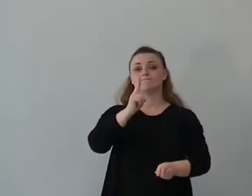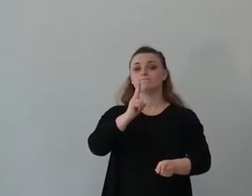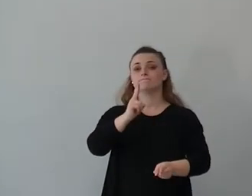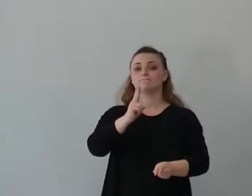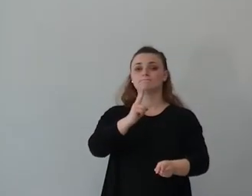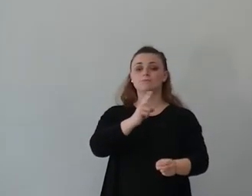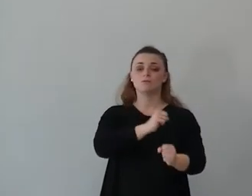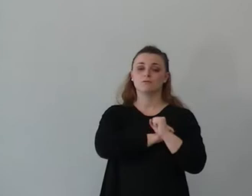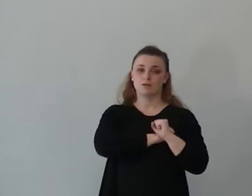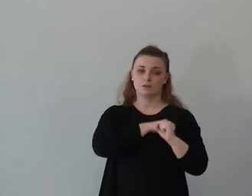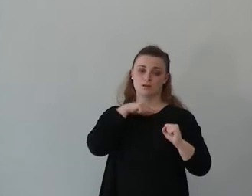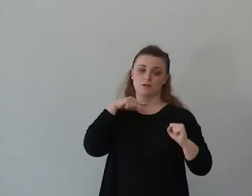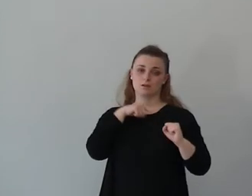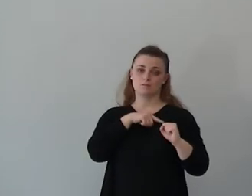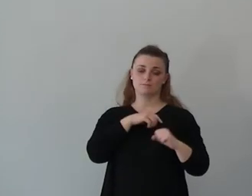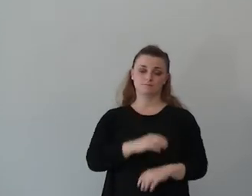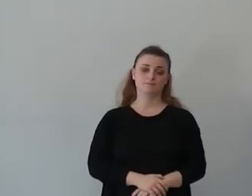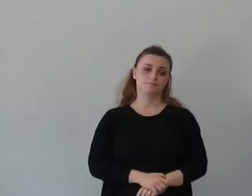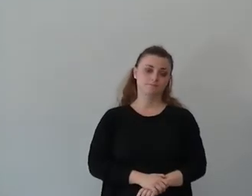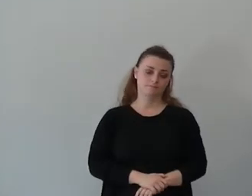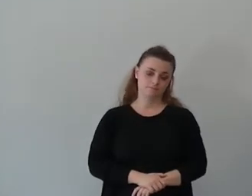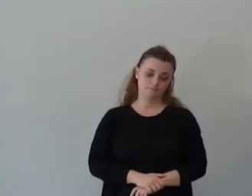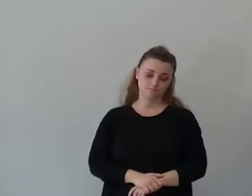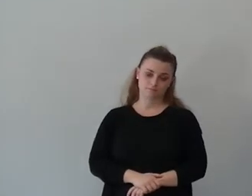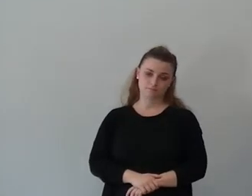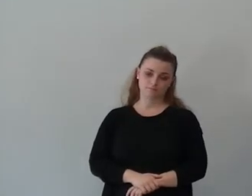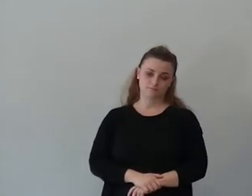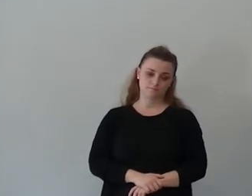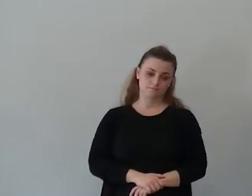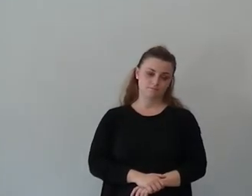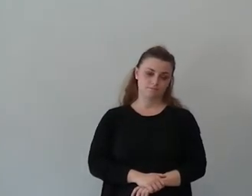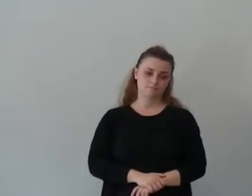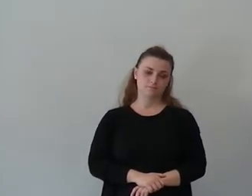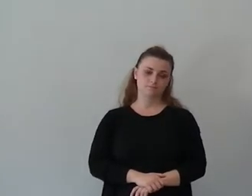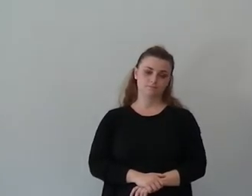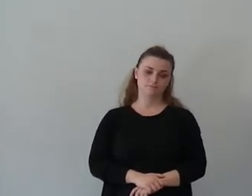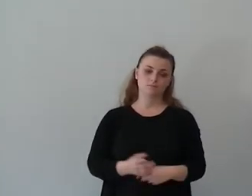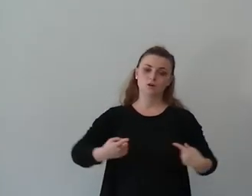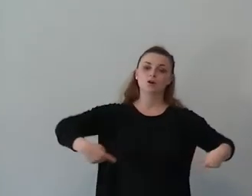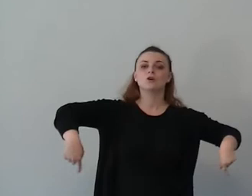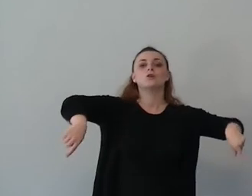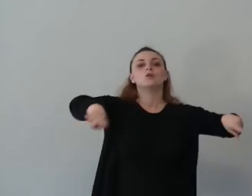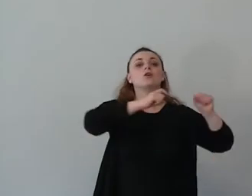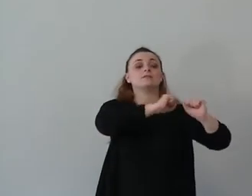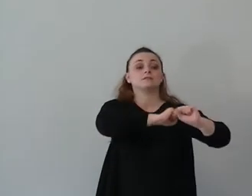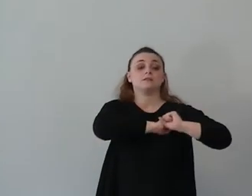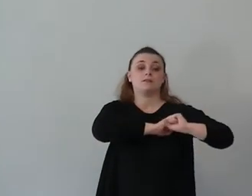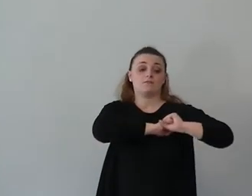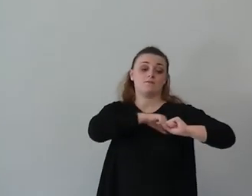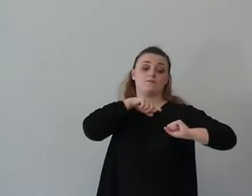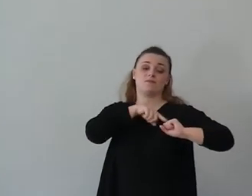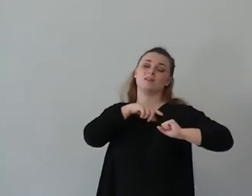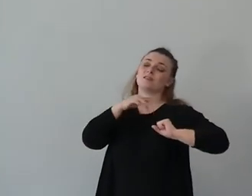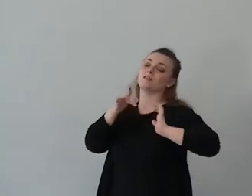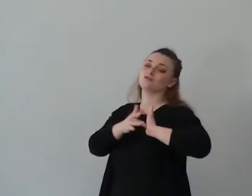as God's only Son who died and rose again. La nostra fede è in Gesù, il Figlio